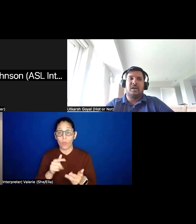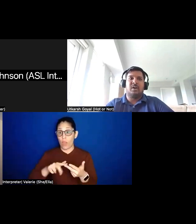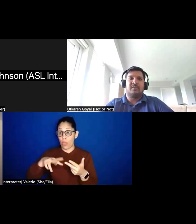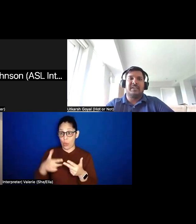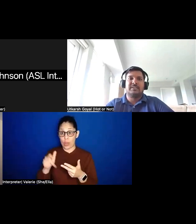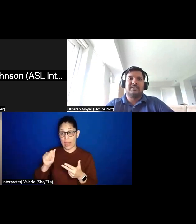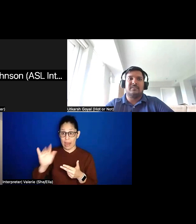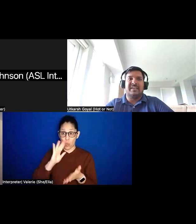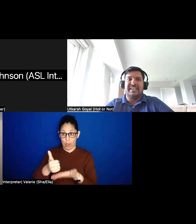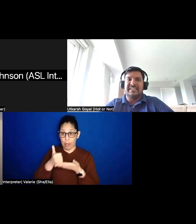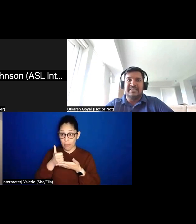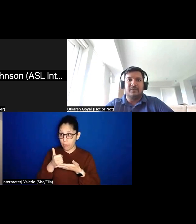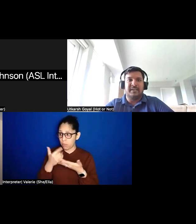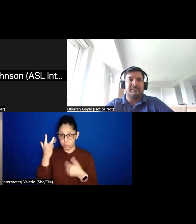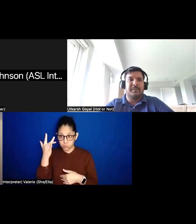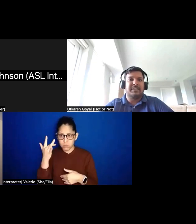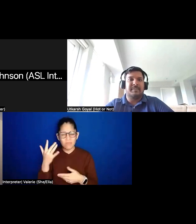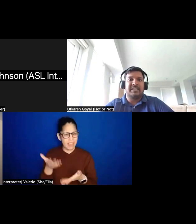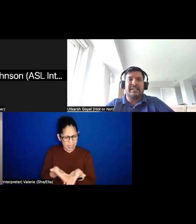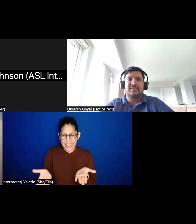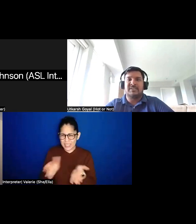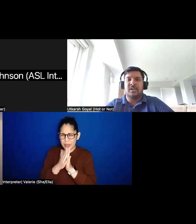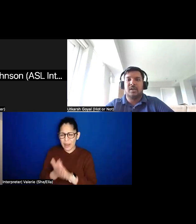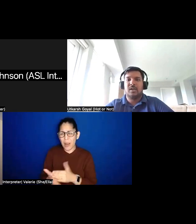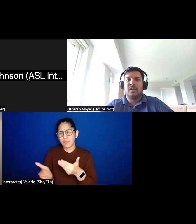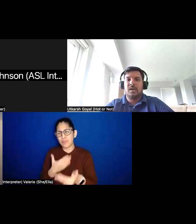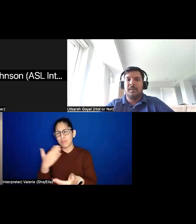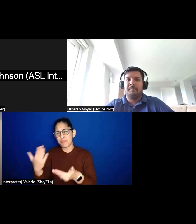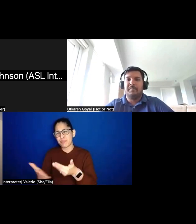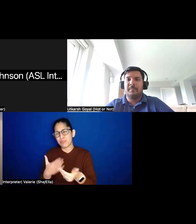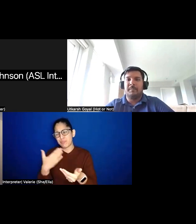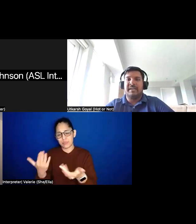make a lot of things very easy. For example, especially things which are